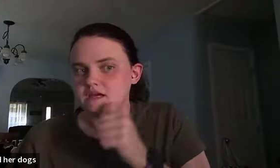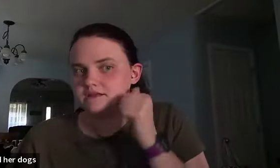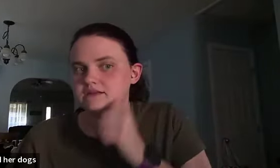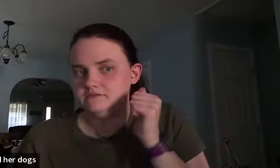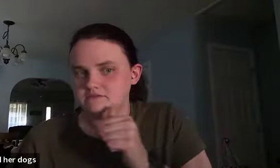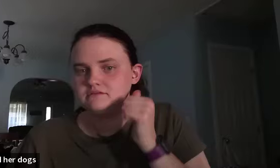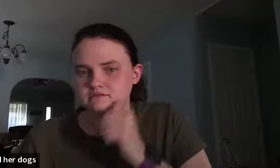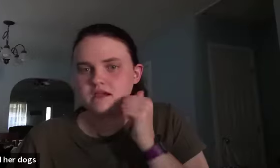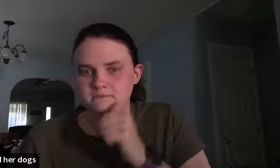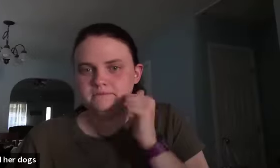sign. Okay?